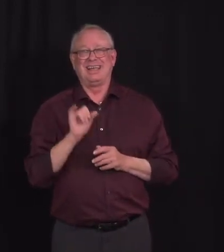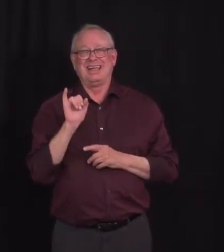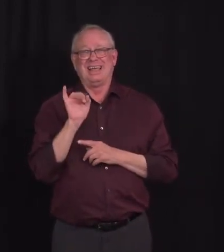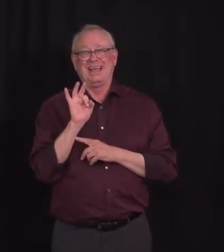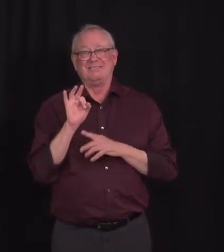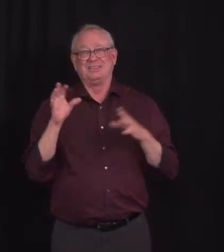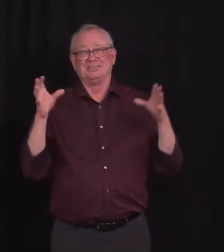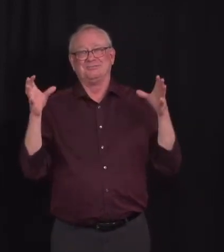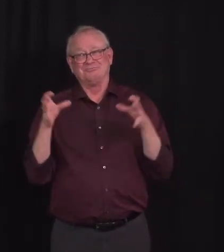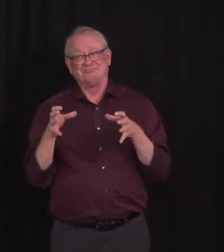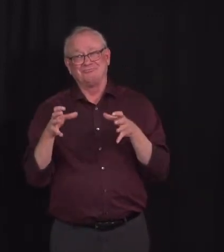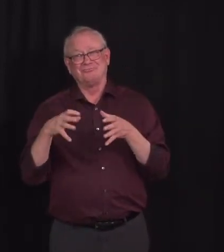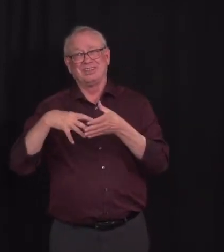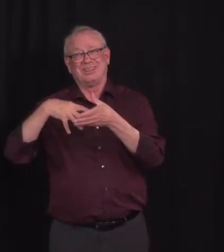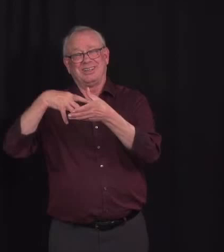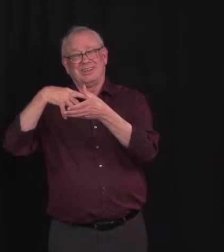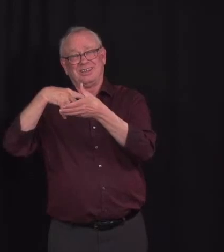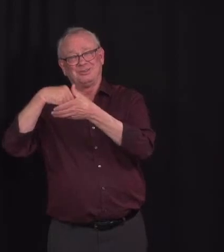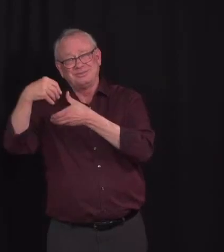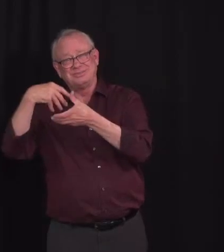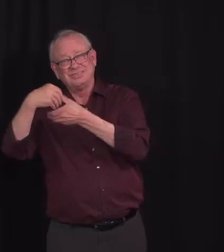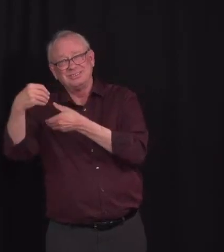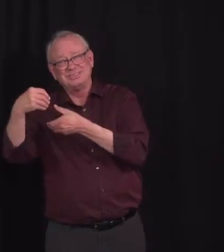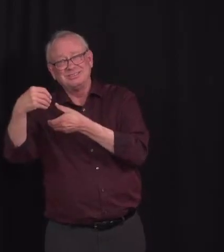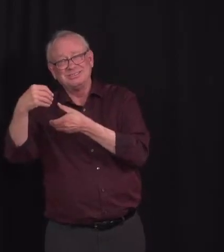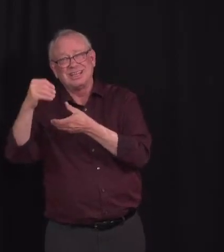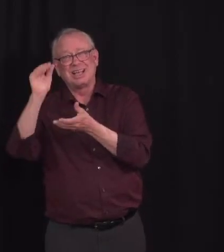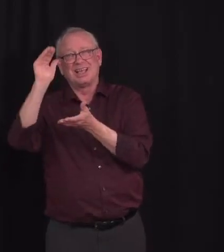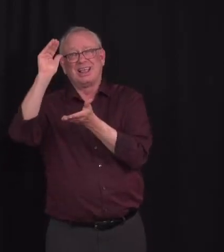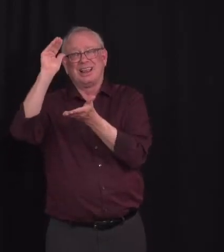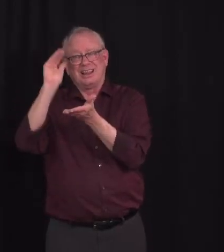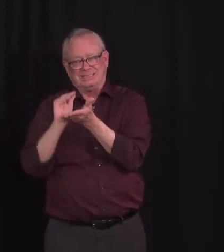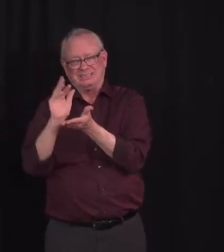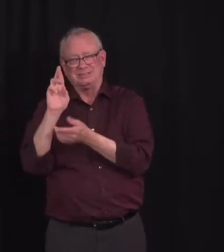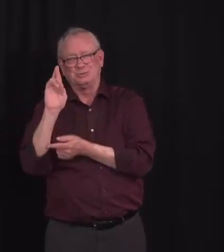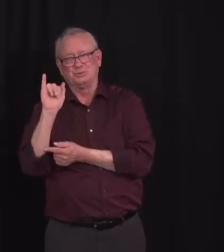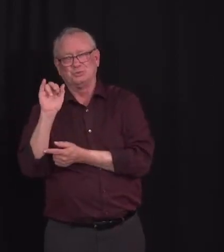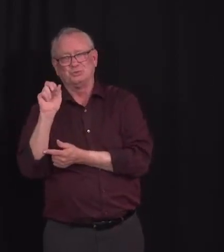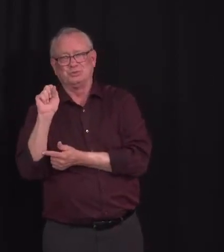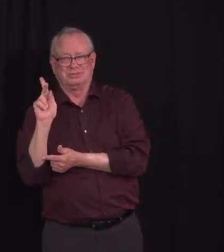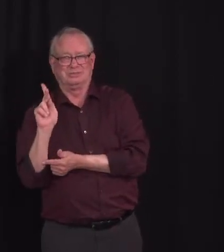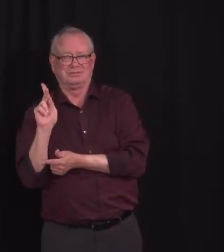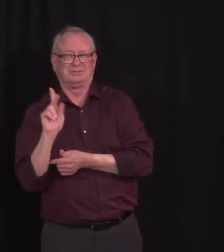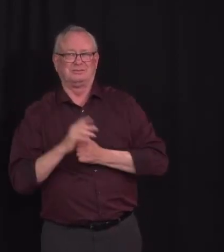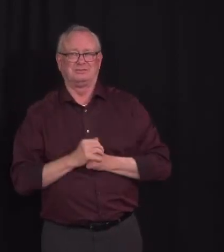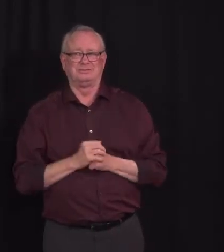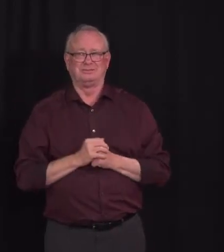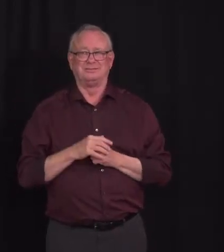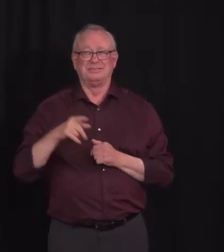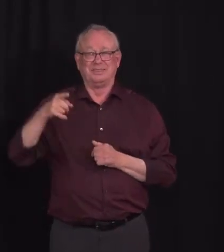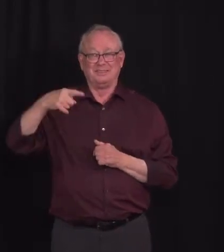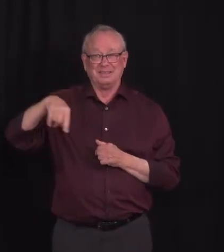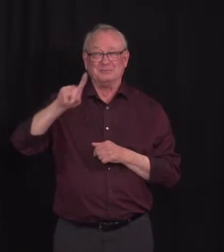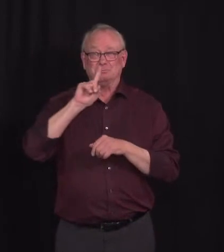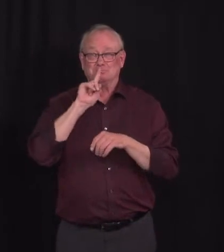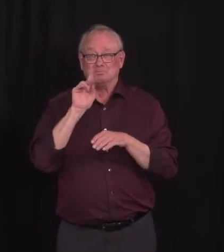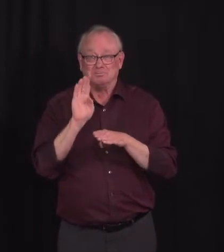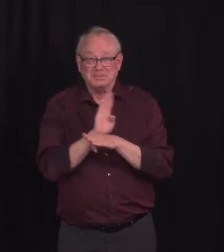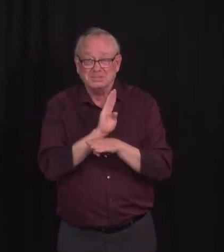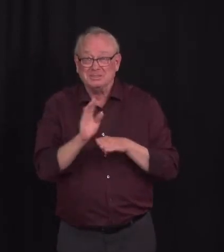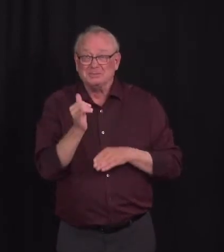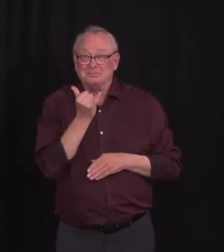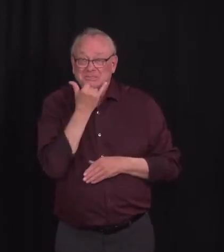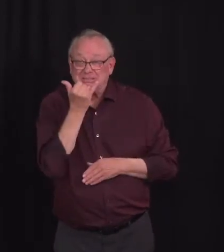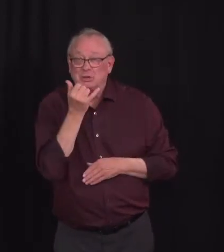an important part of mitigating the risk. Again, whether or not a mistake was made really comes down to that question of distancing.